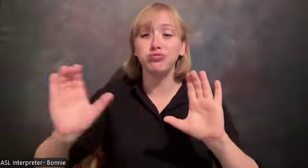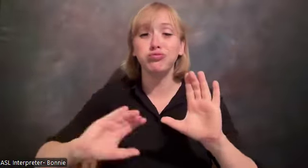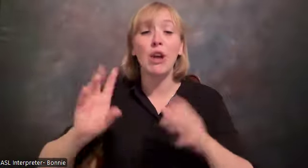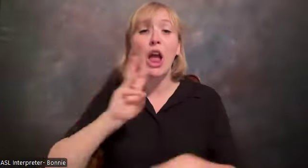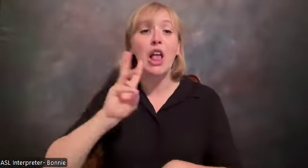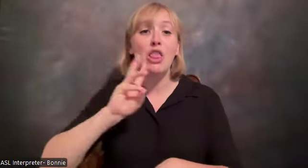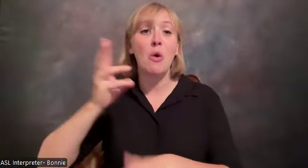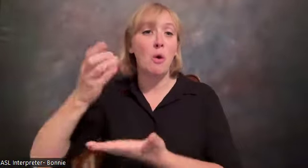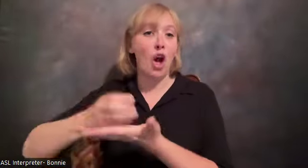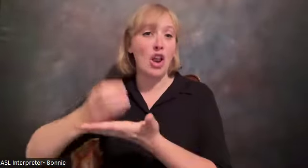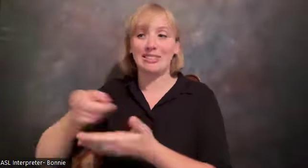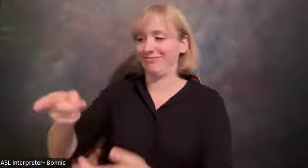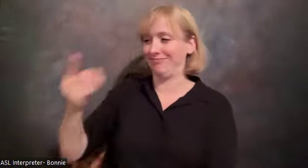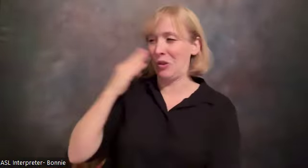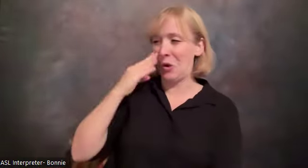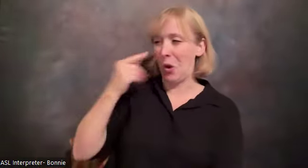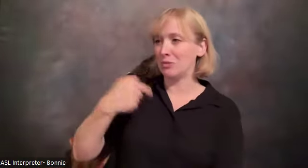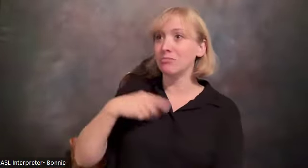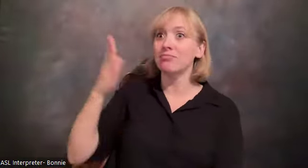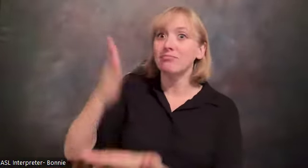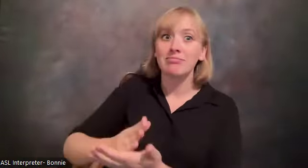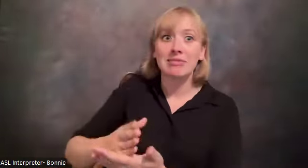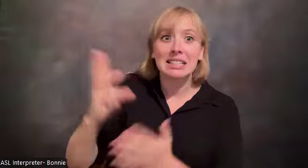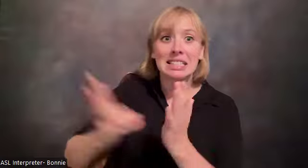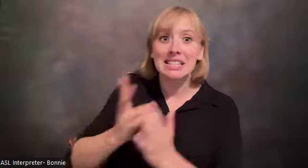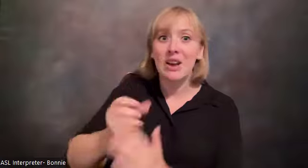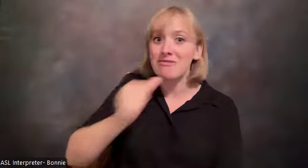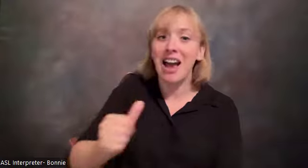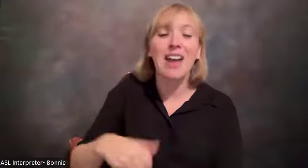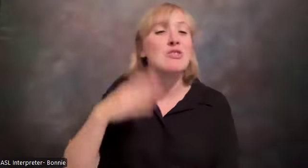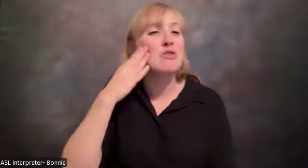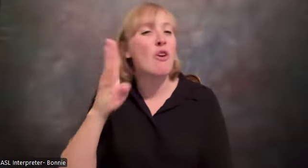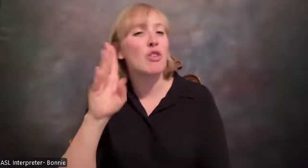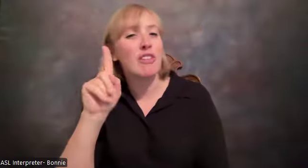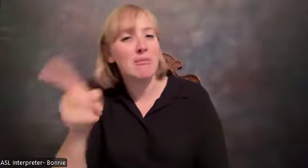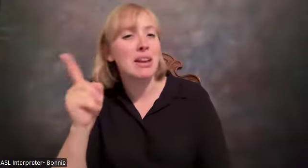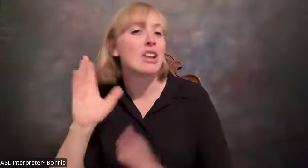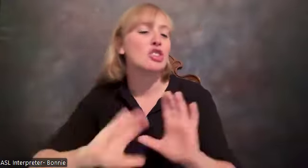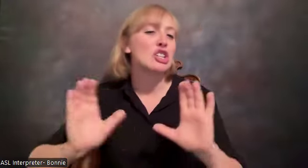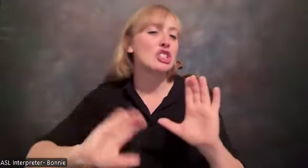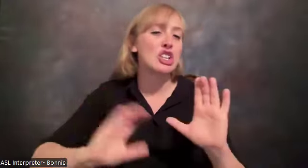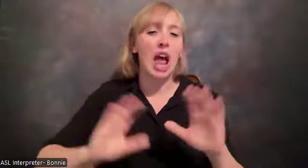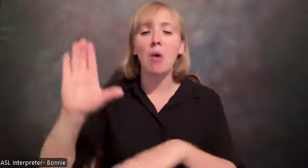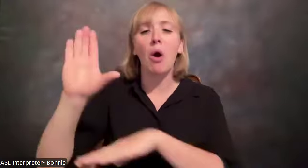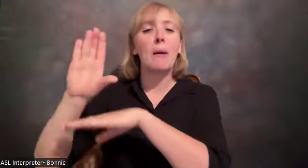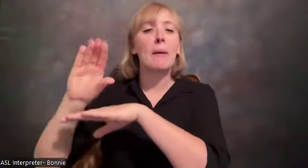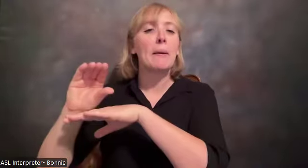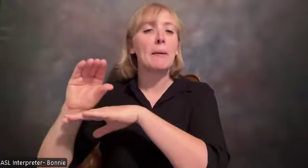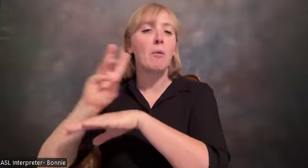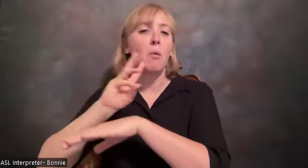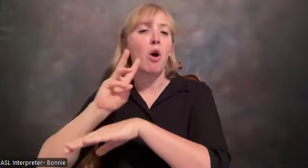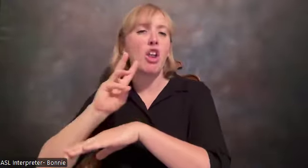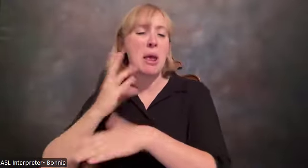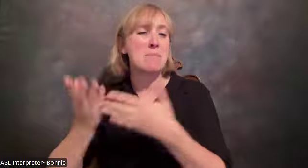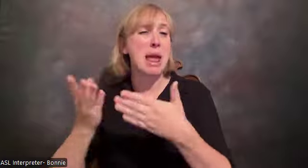Debbie's not really laughing about that. She's saying, no, you are not, Carl. Right? But over the next 45 minutes that I'm talking with you, I'm probably going to drink half this bottle. I might